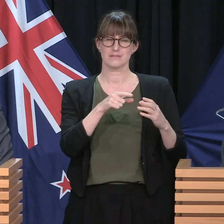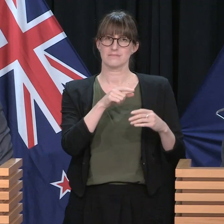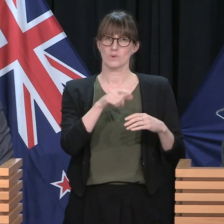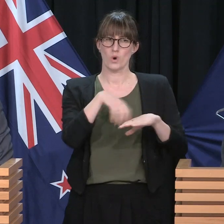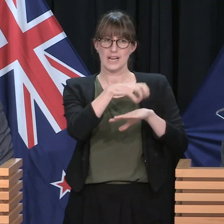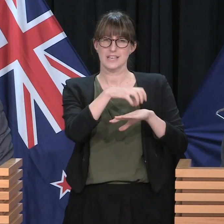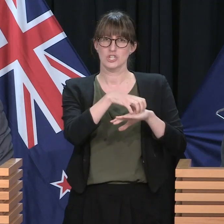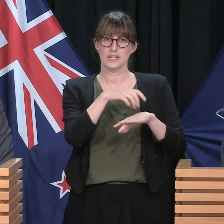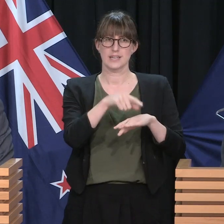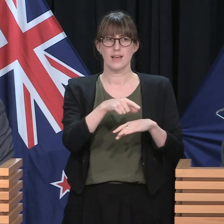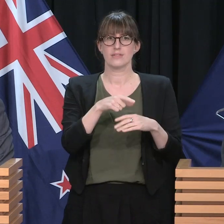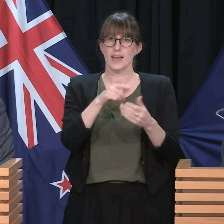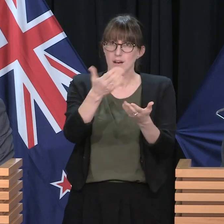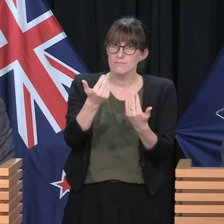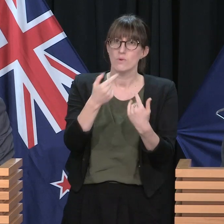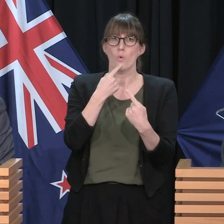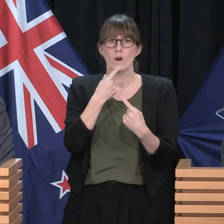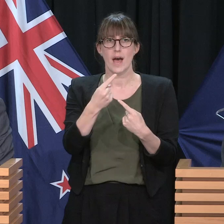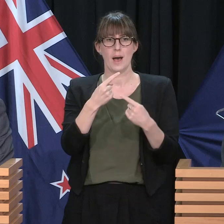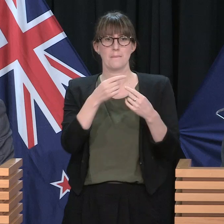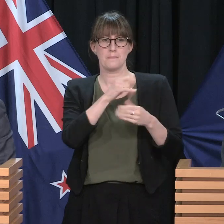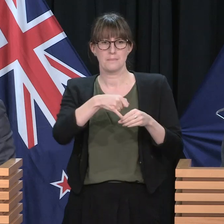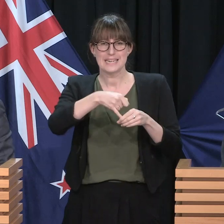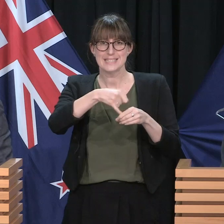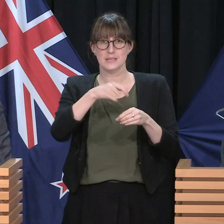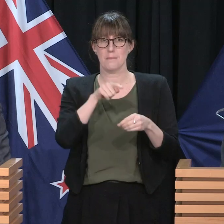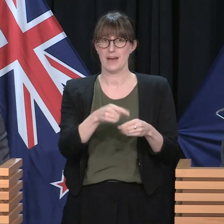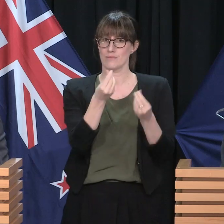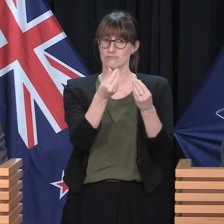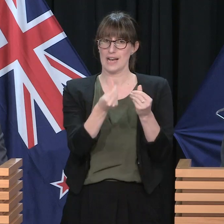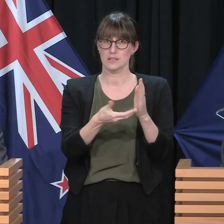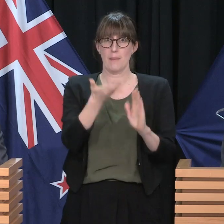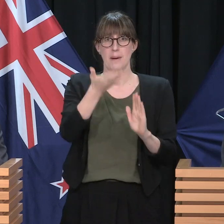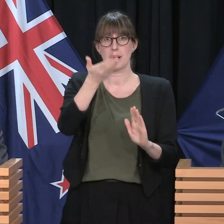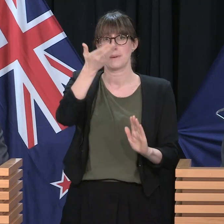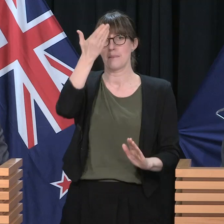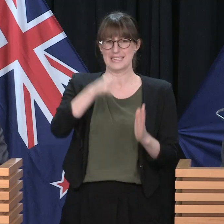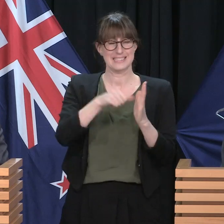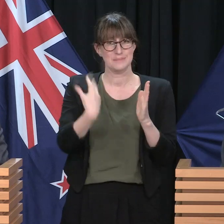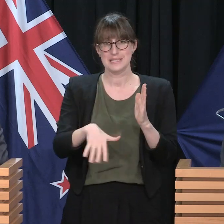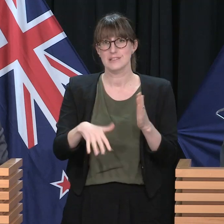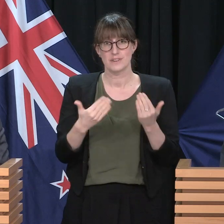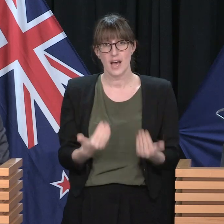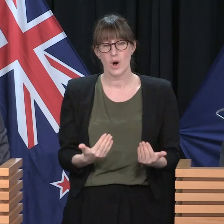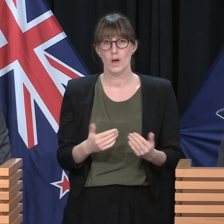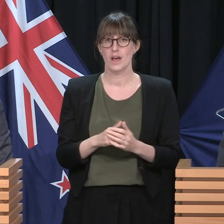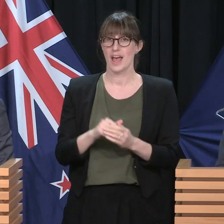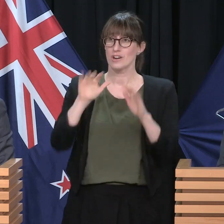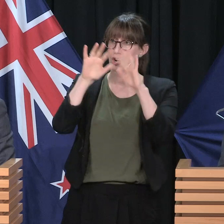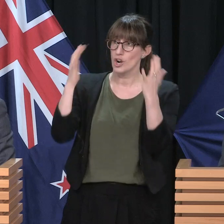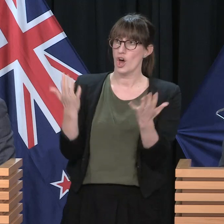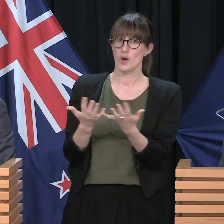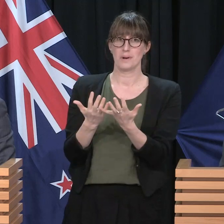since COVID-19 began. Disruption to the global supply chain is expected to continue for some time, and it's